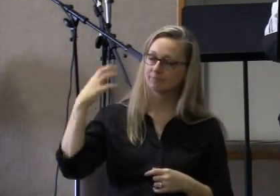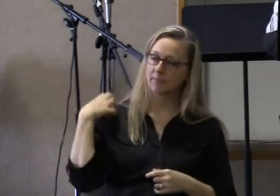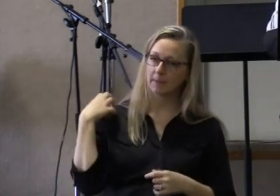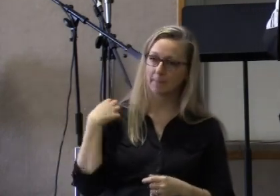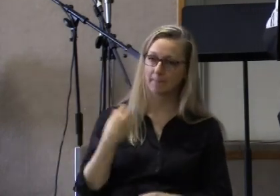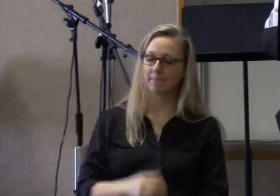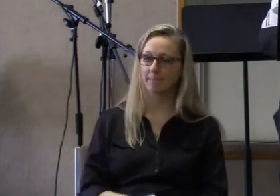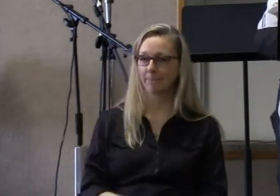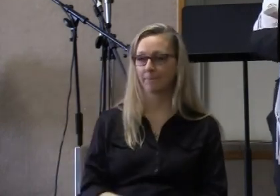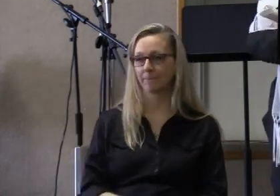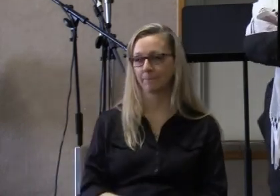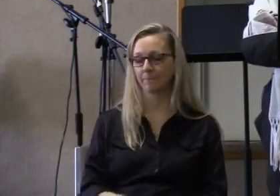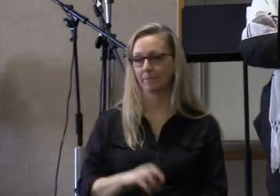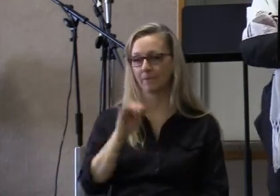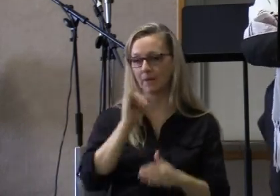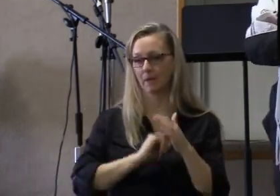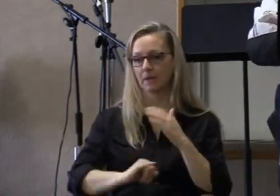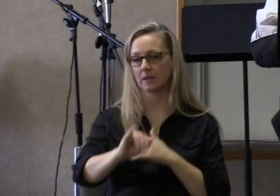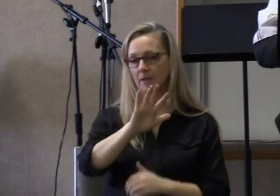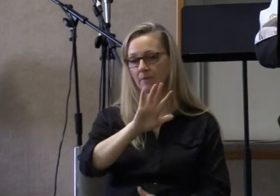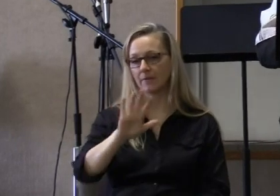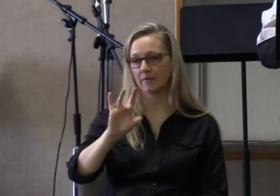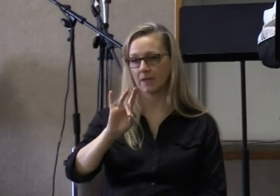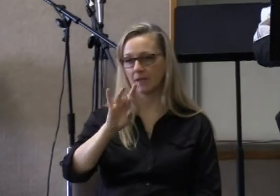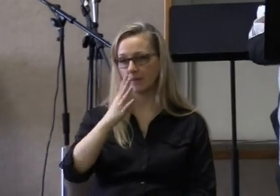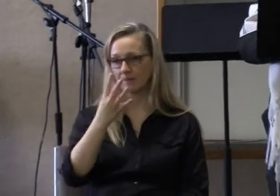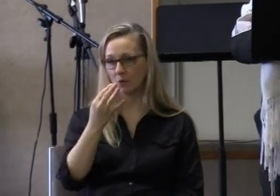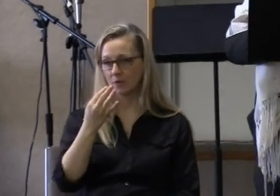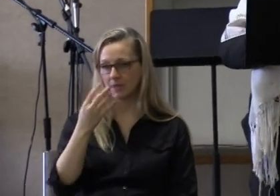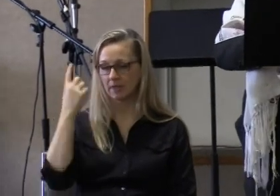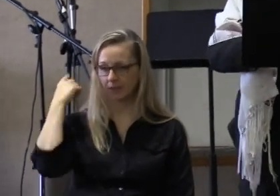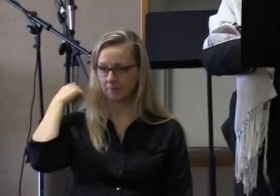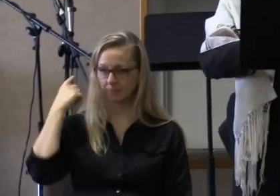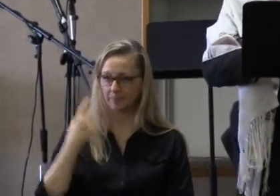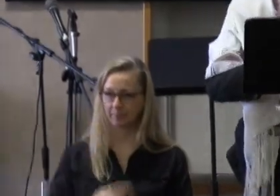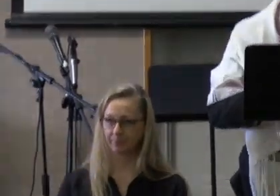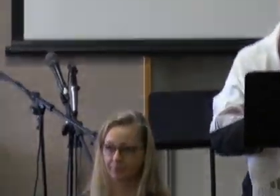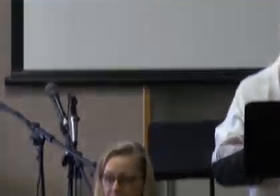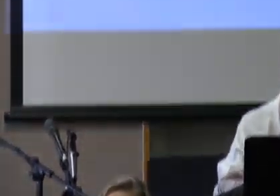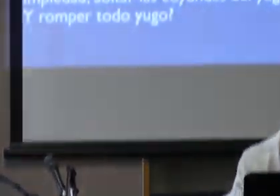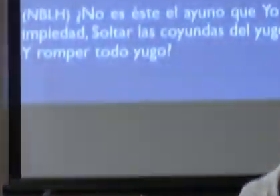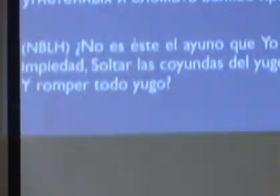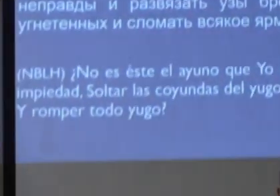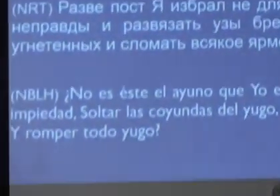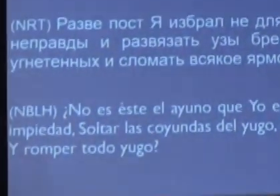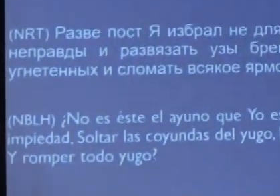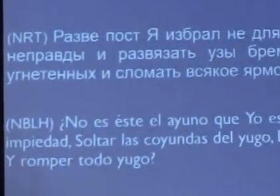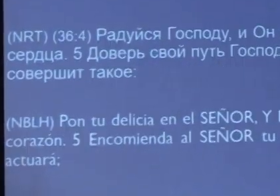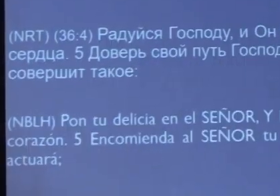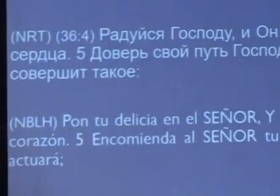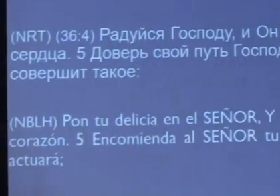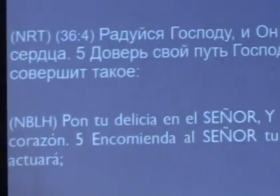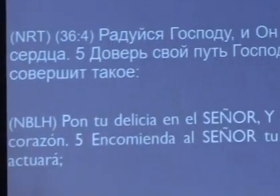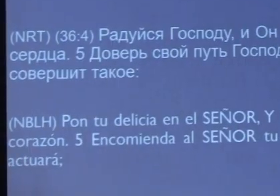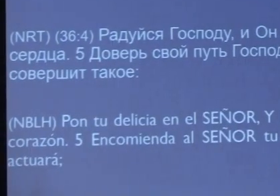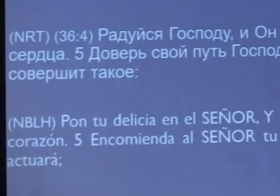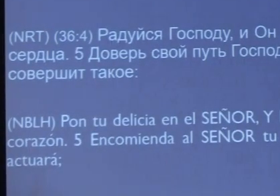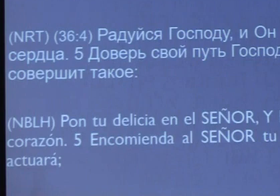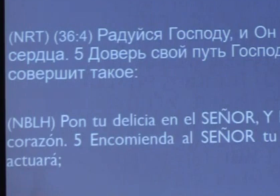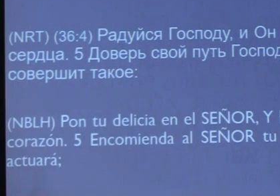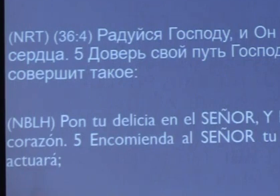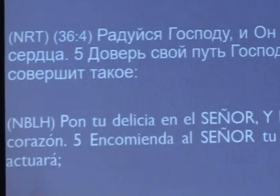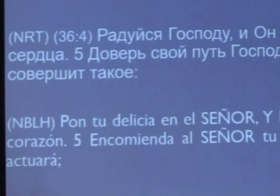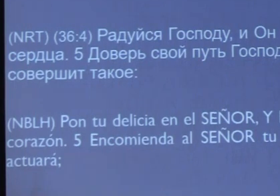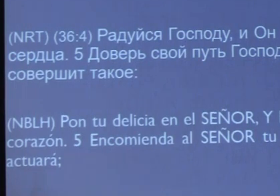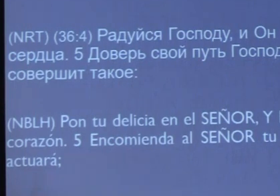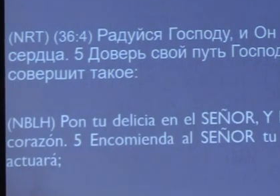In Isaiah 58:14, the prophet used the same phrase, delight yourself in Adonai. In the preceding verses,